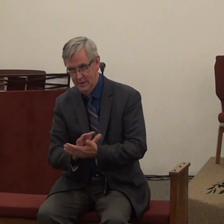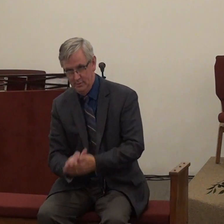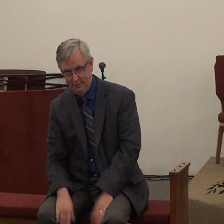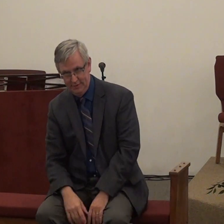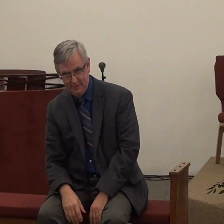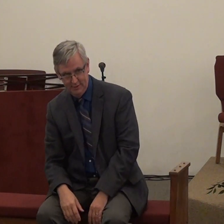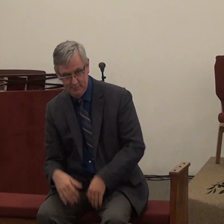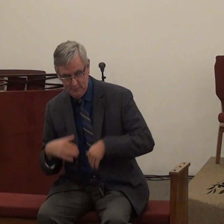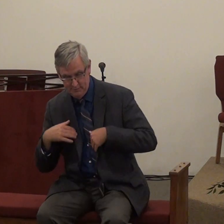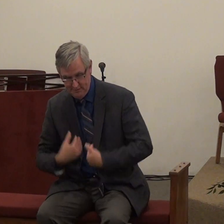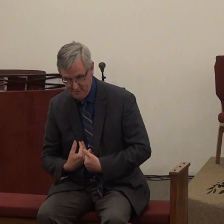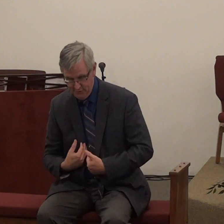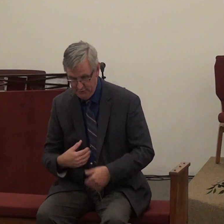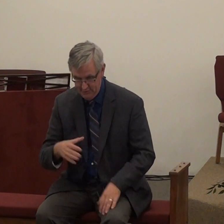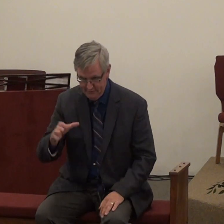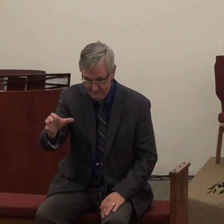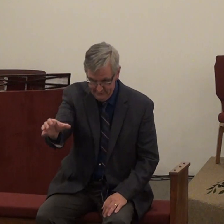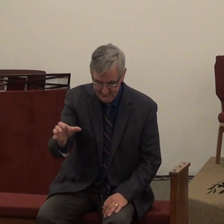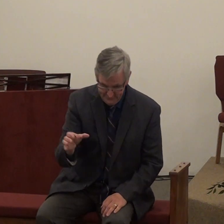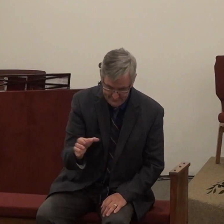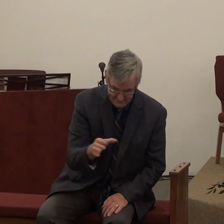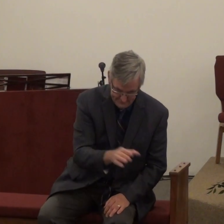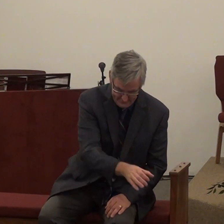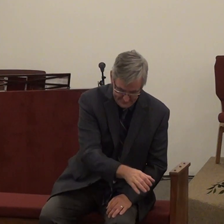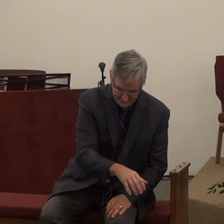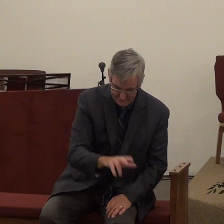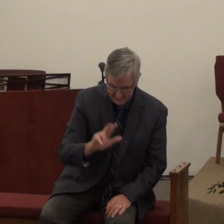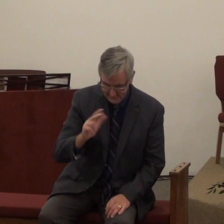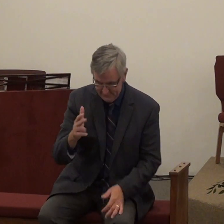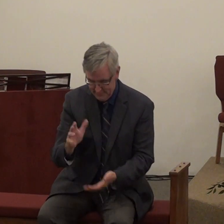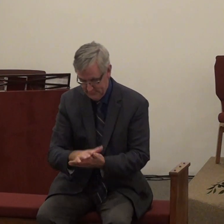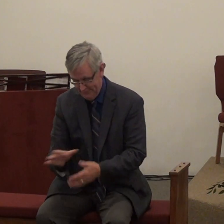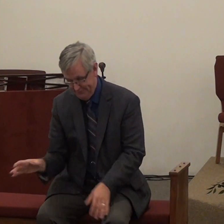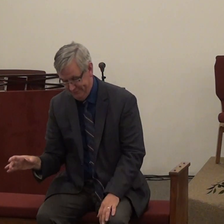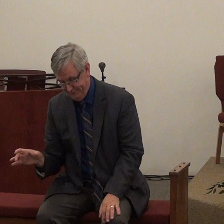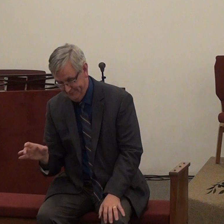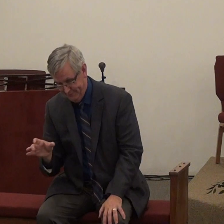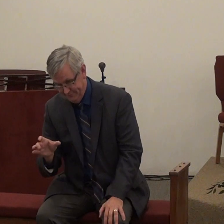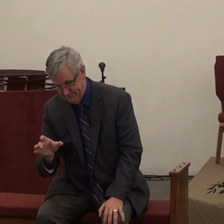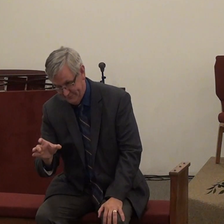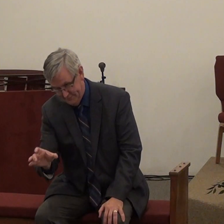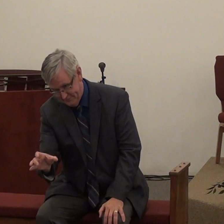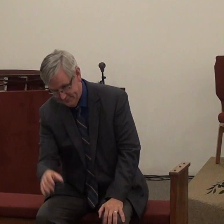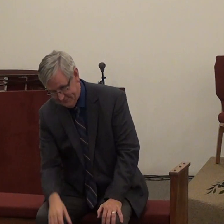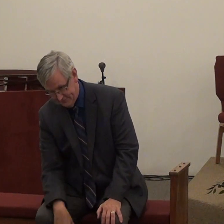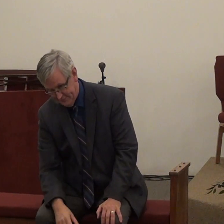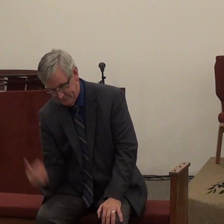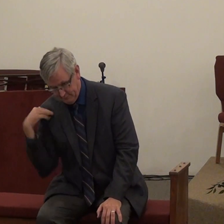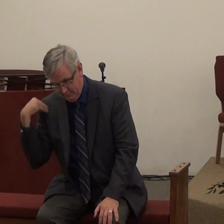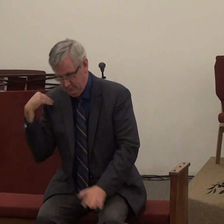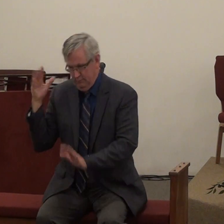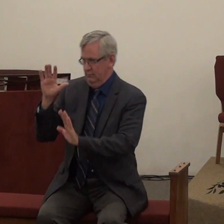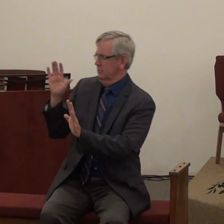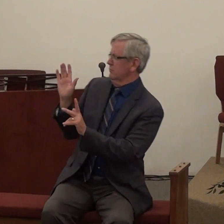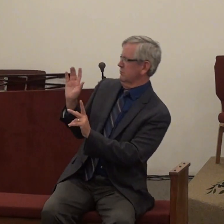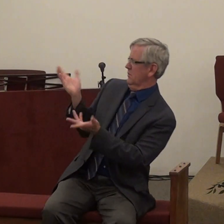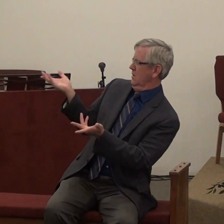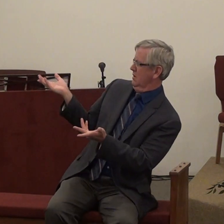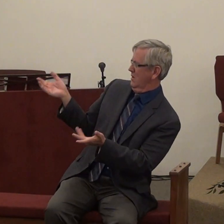And you miss most of that movie, too tired to watch it. But you put in the third movie. Somebody wakes you